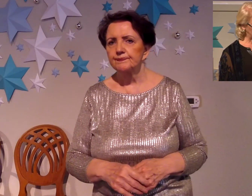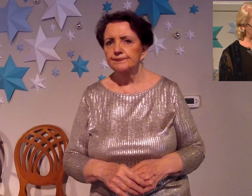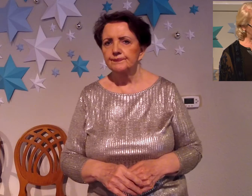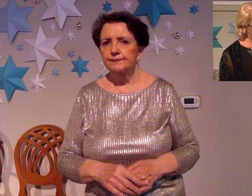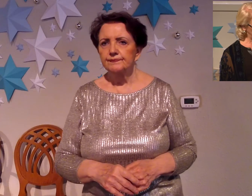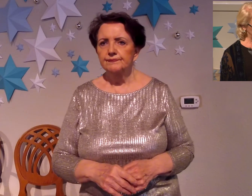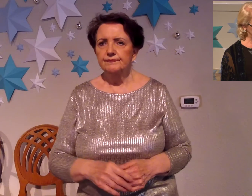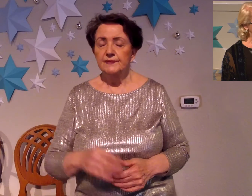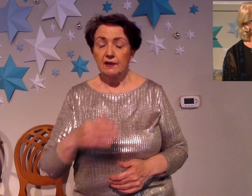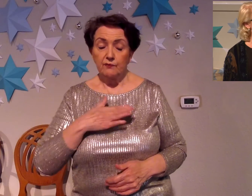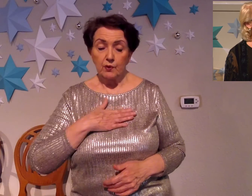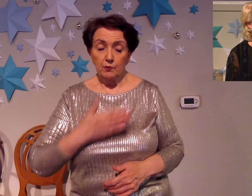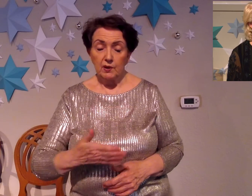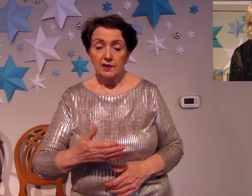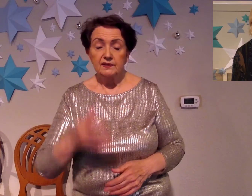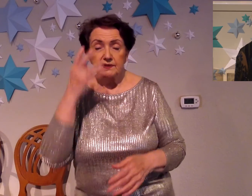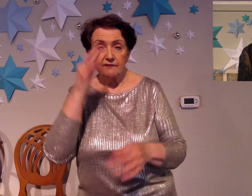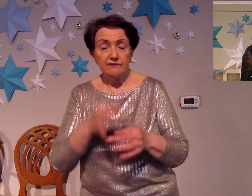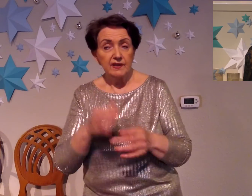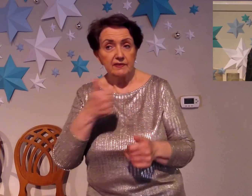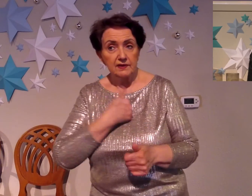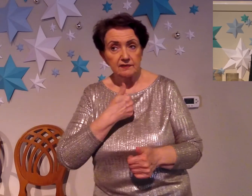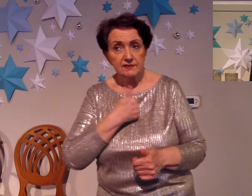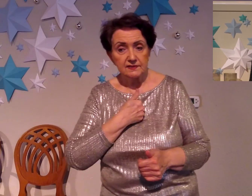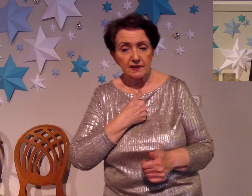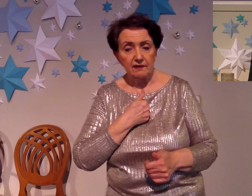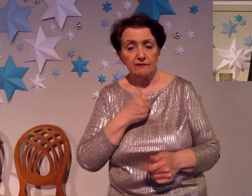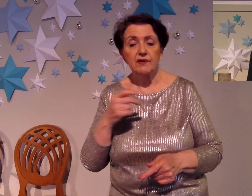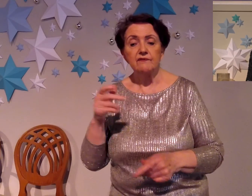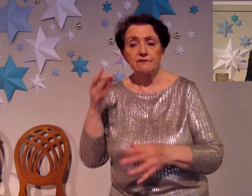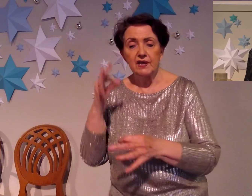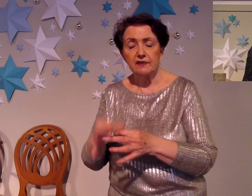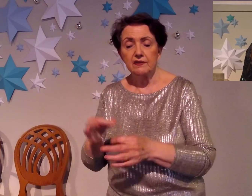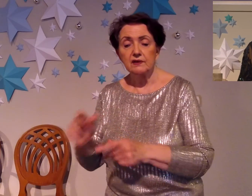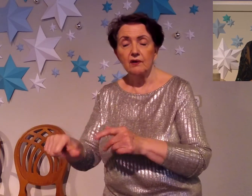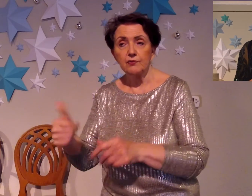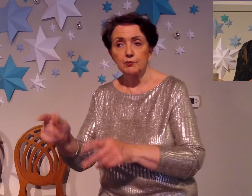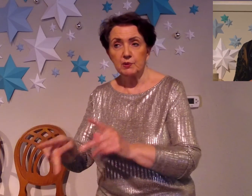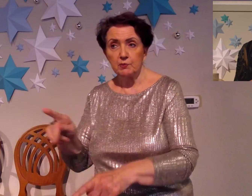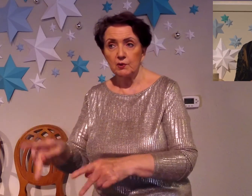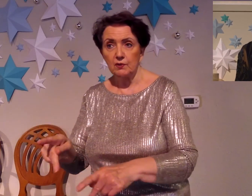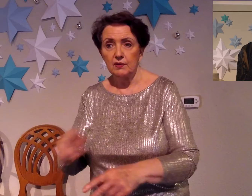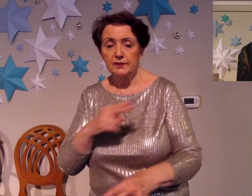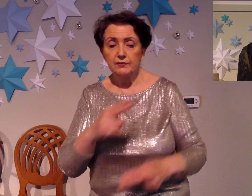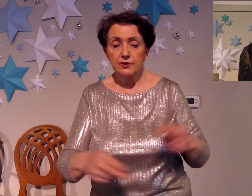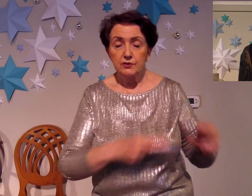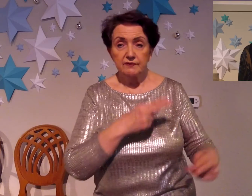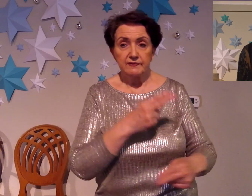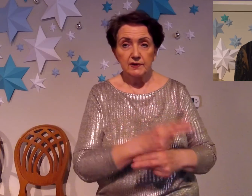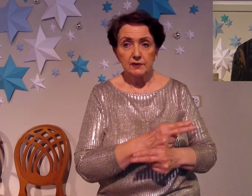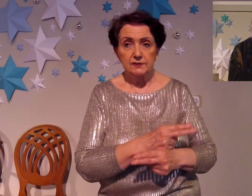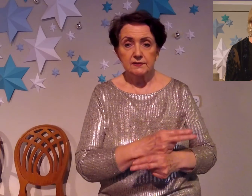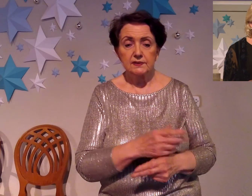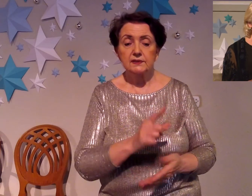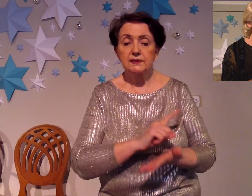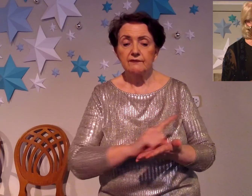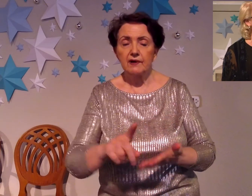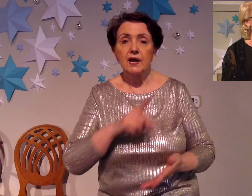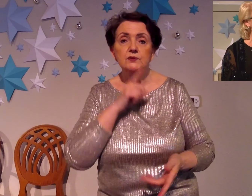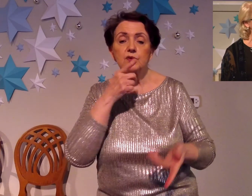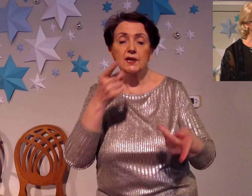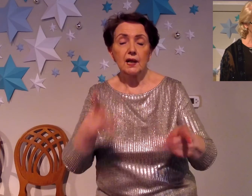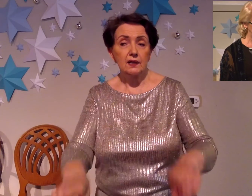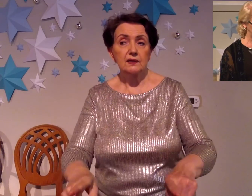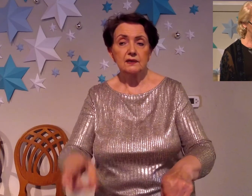If we will have faith in ourselves, faith in our fellow humans, in the universe, and in the divine reality, that faith